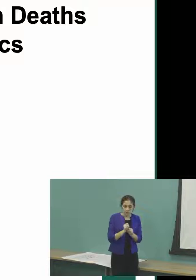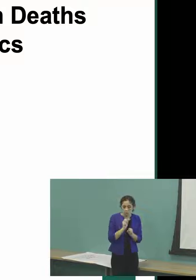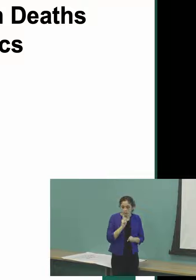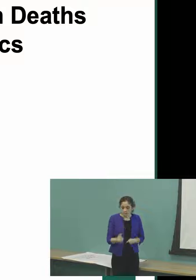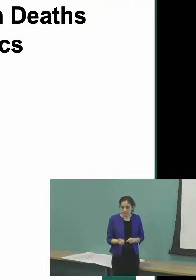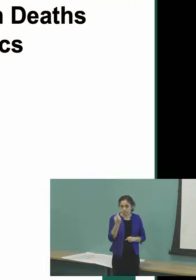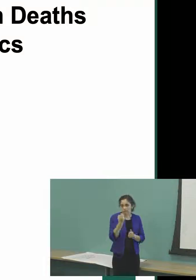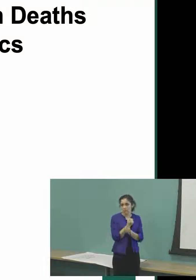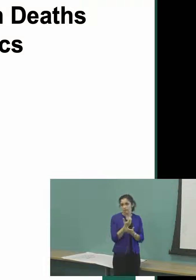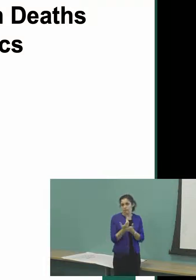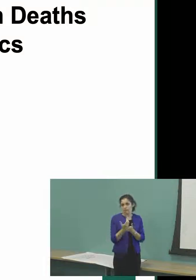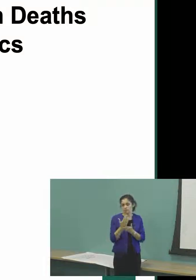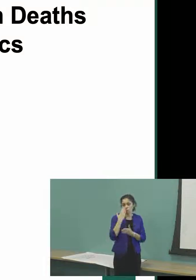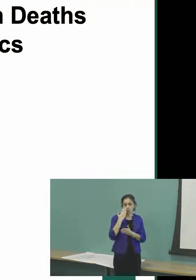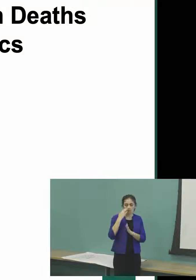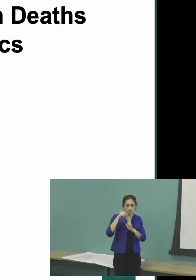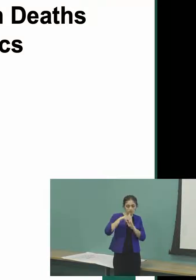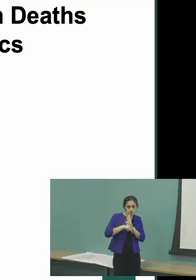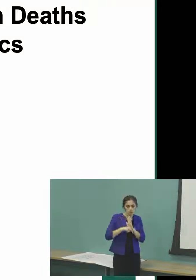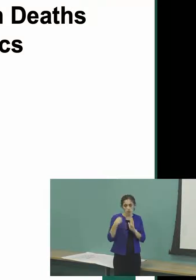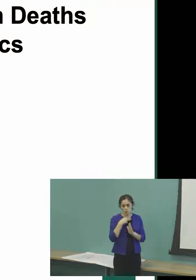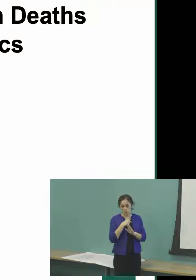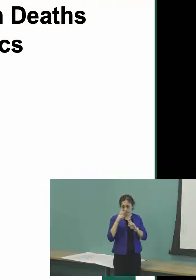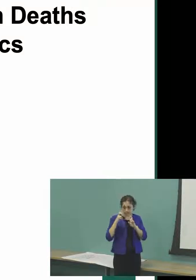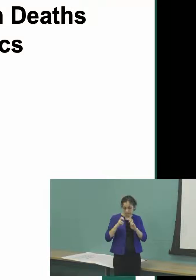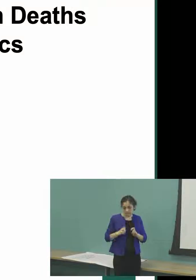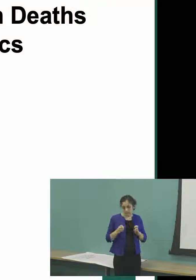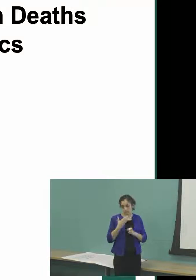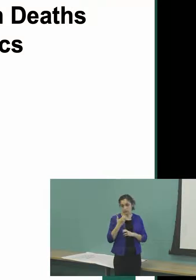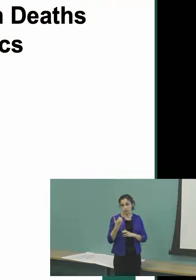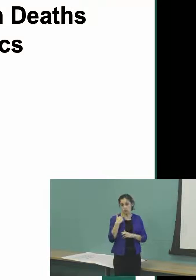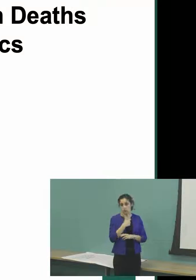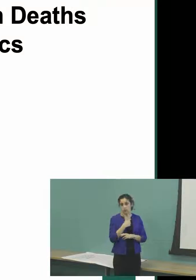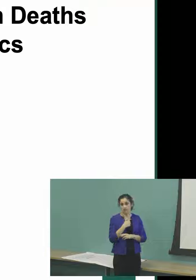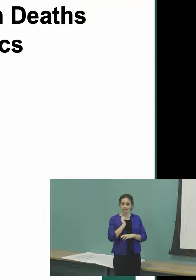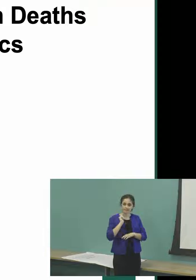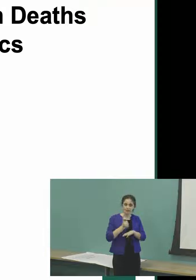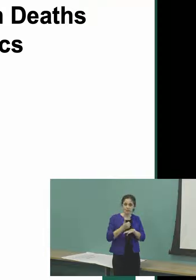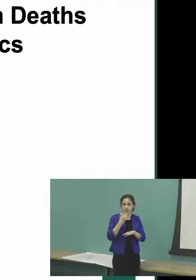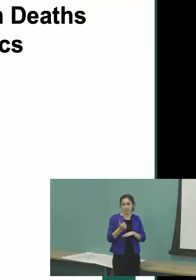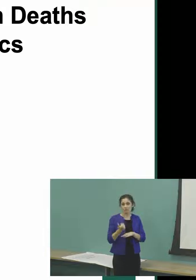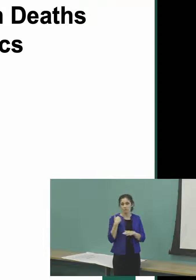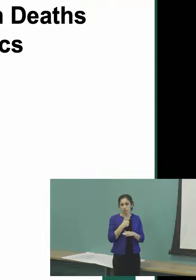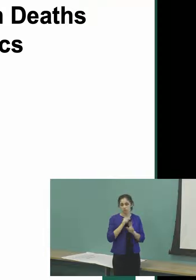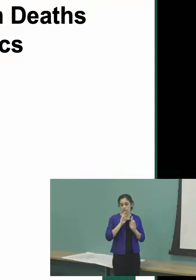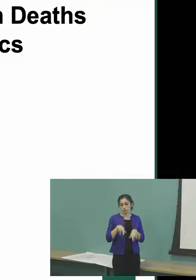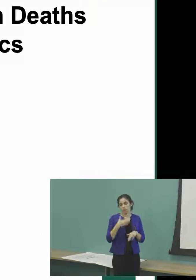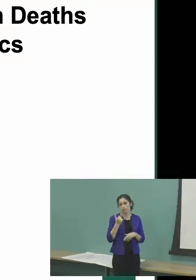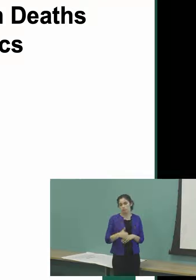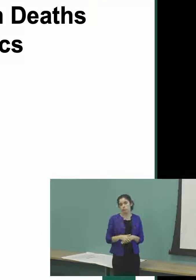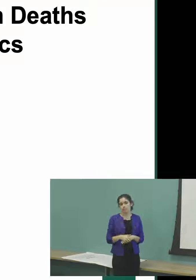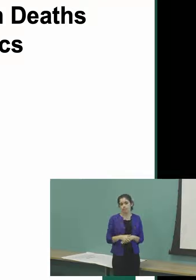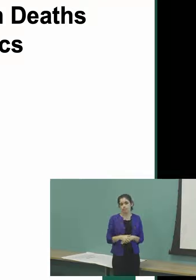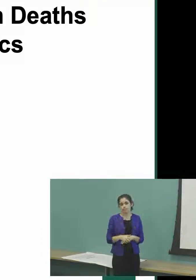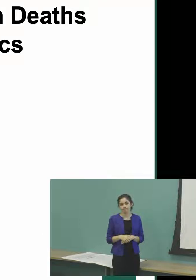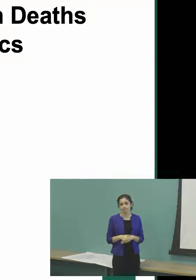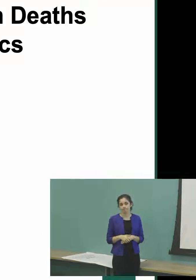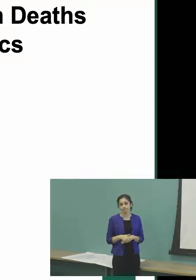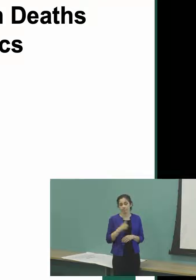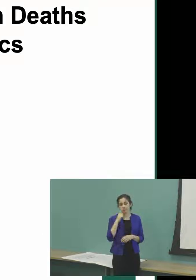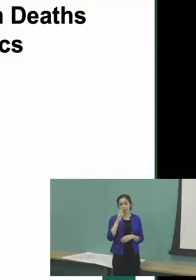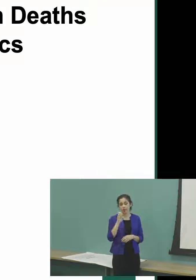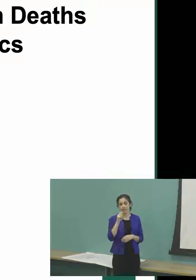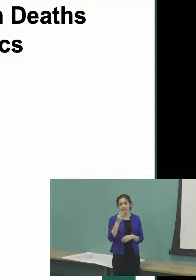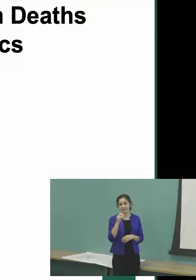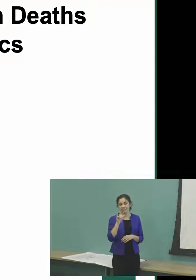understand these demographics so we can better create an equity-grounded approach to this response. For